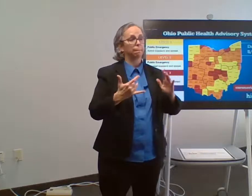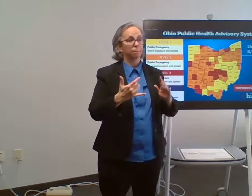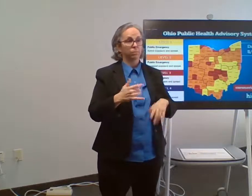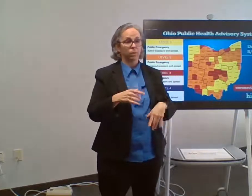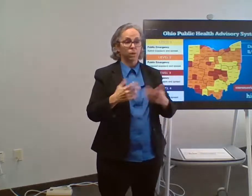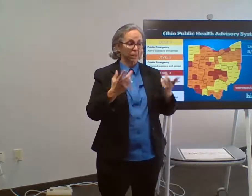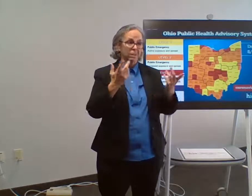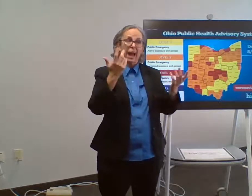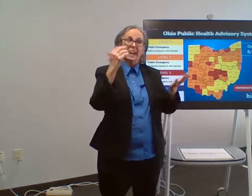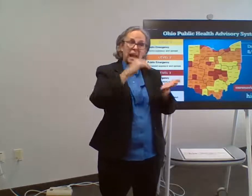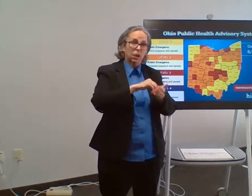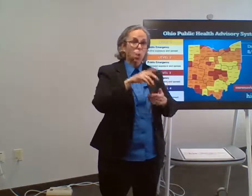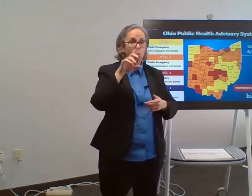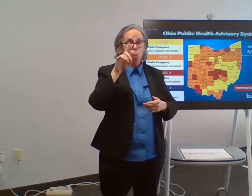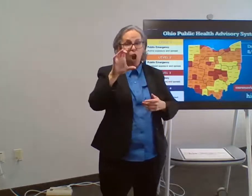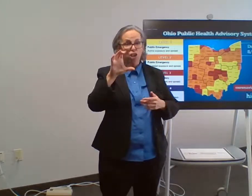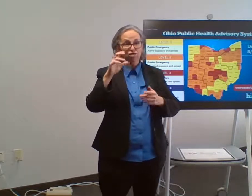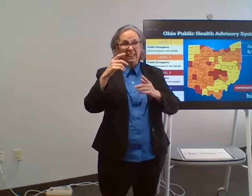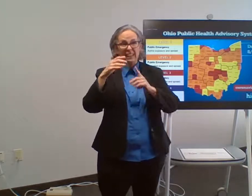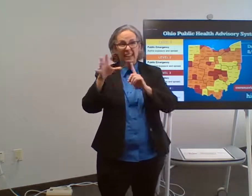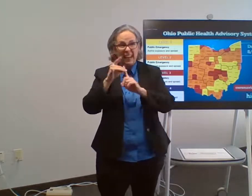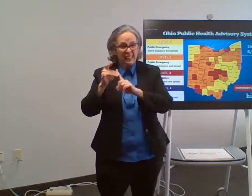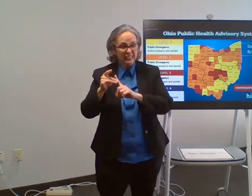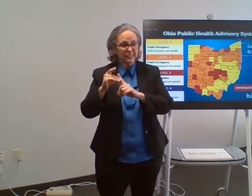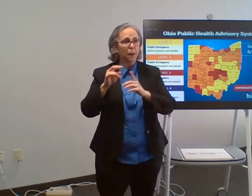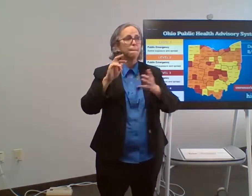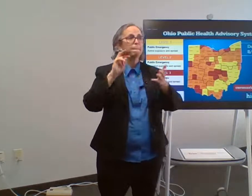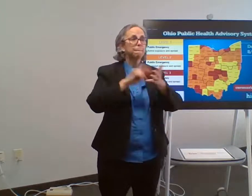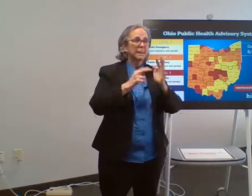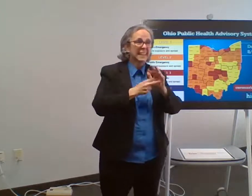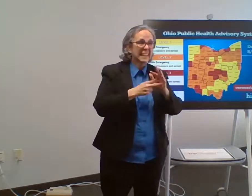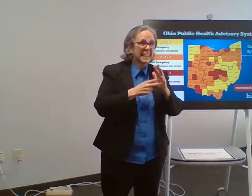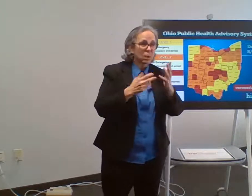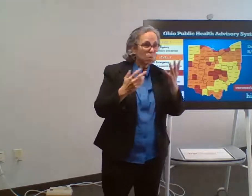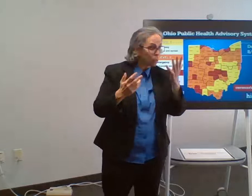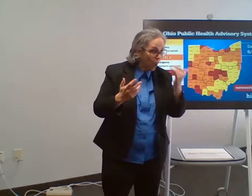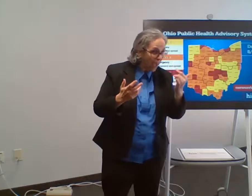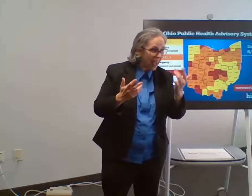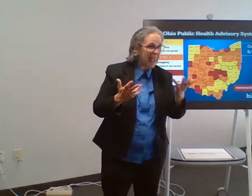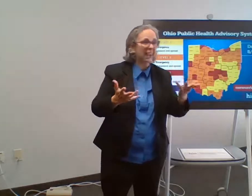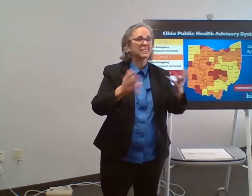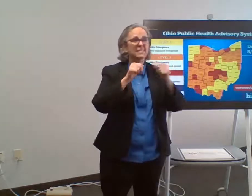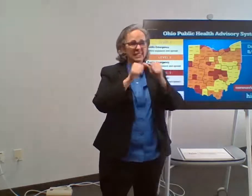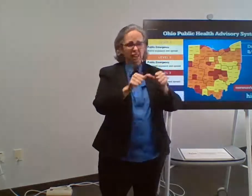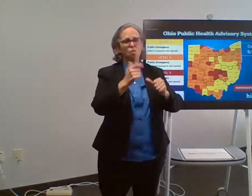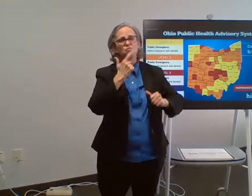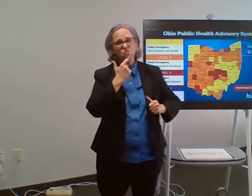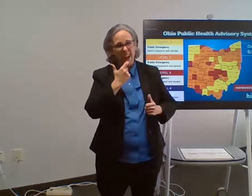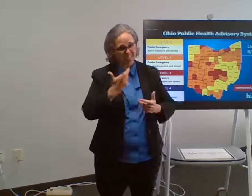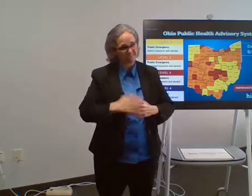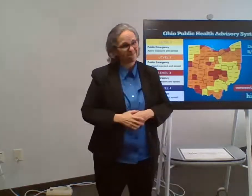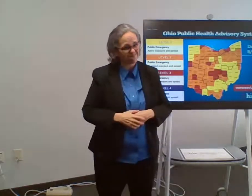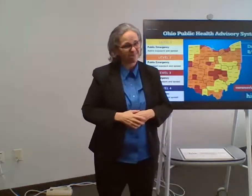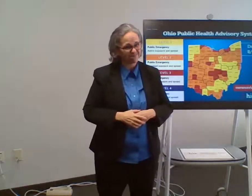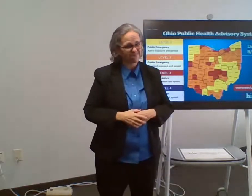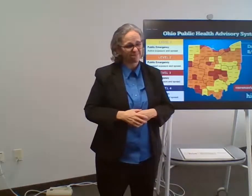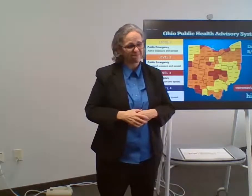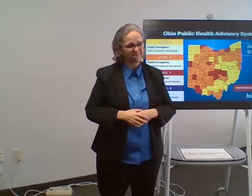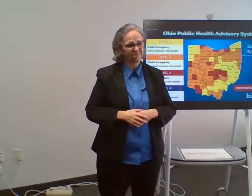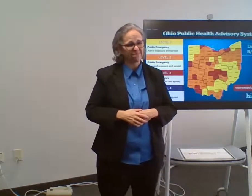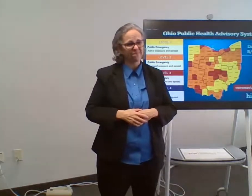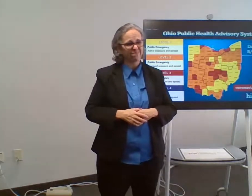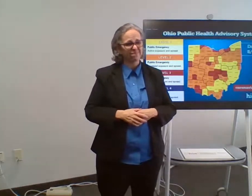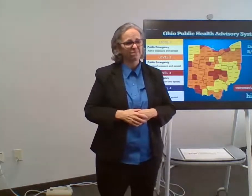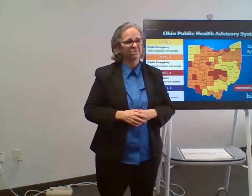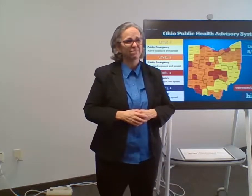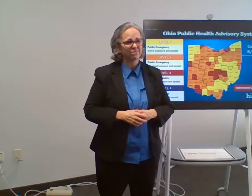of coronavirus per 100,000 in the past 2 weeks. That is the measure. 100 additional cases of